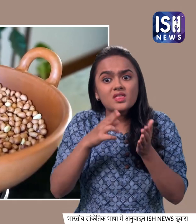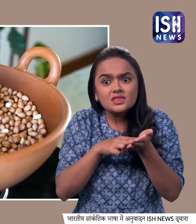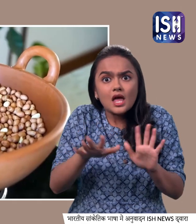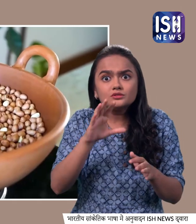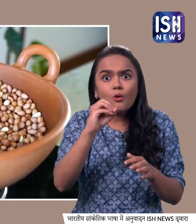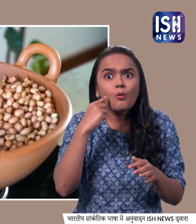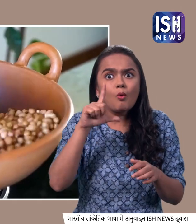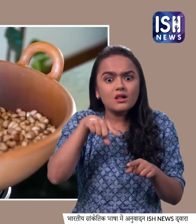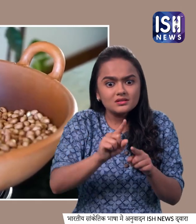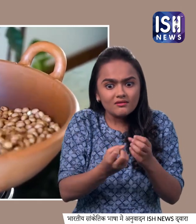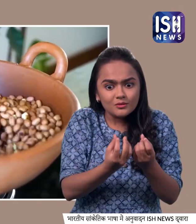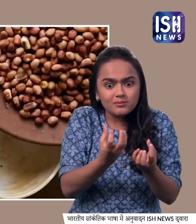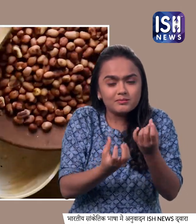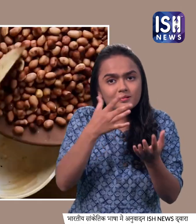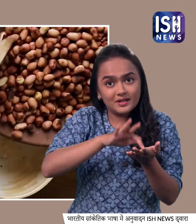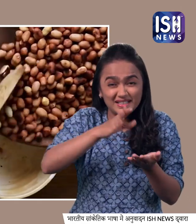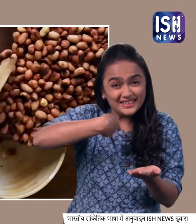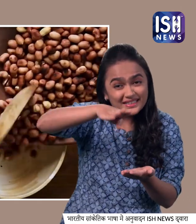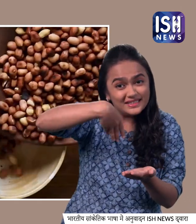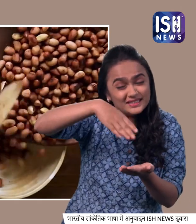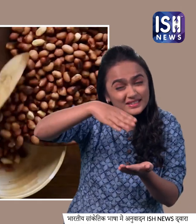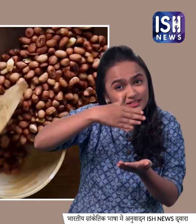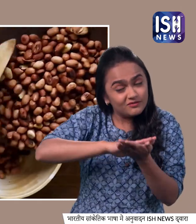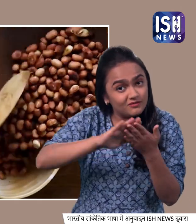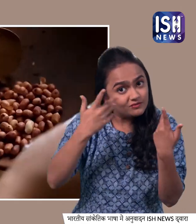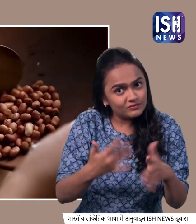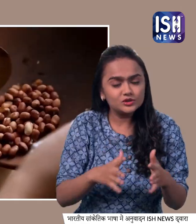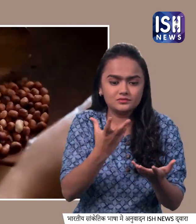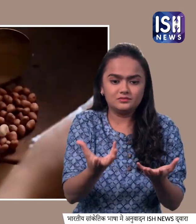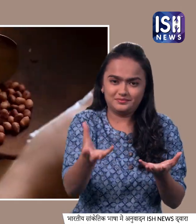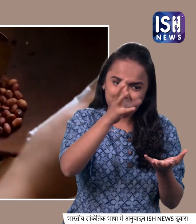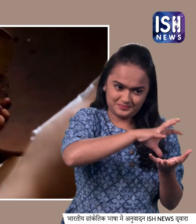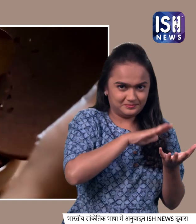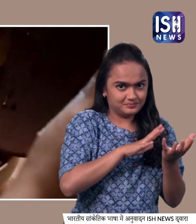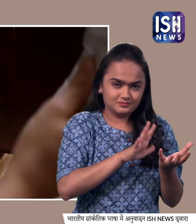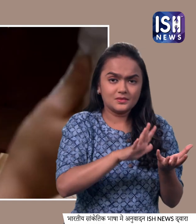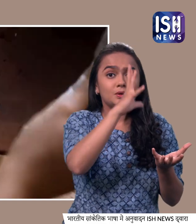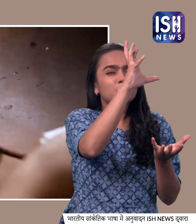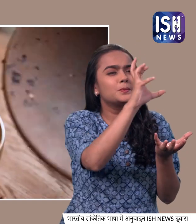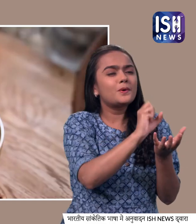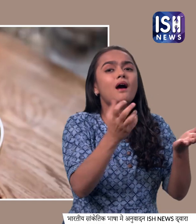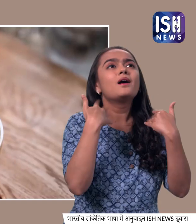your nuts. After roasting peanuts, in a bowl and keep it cold.